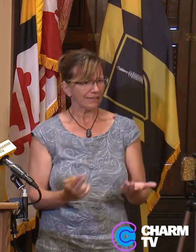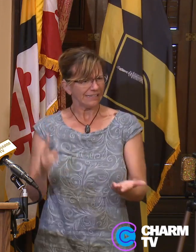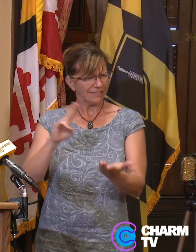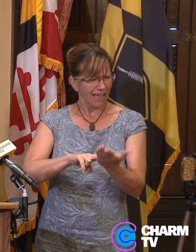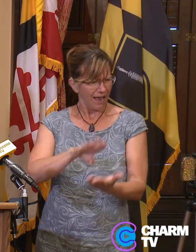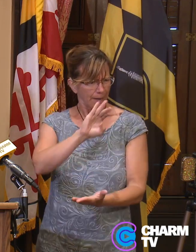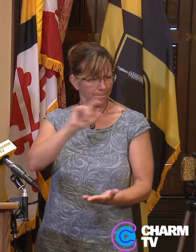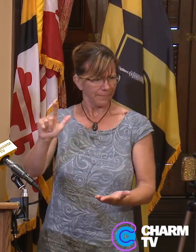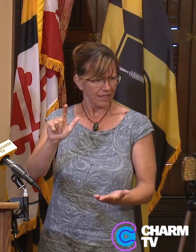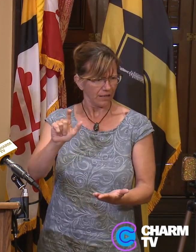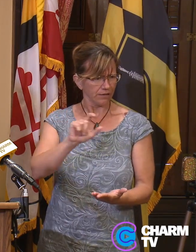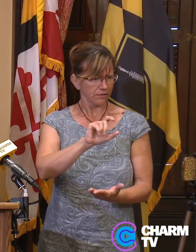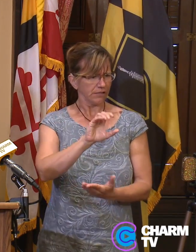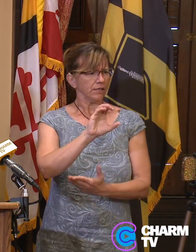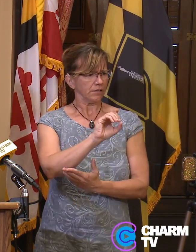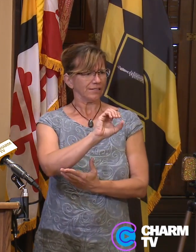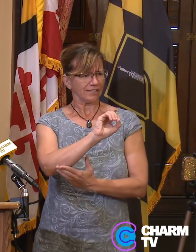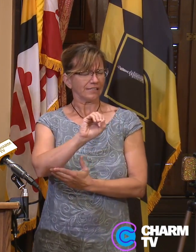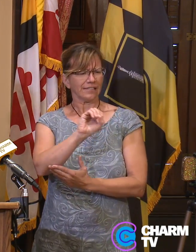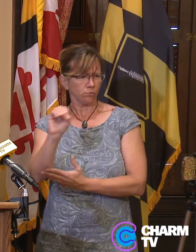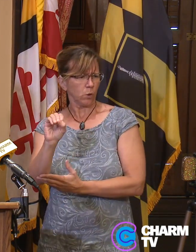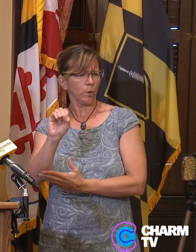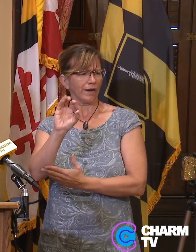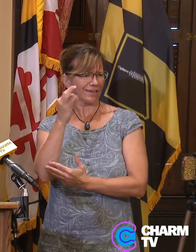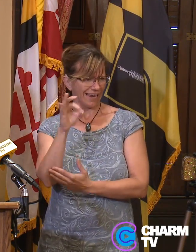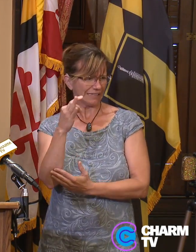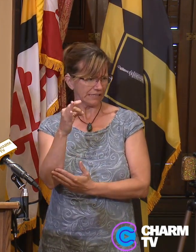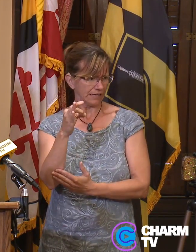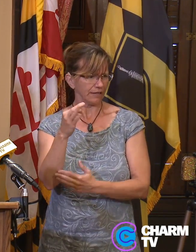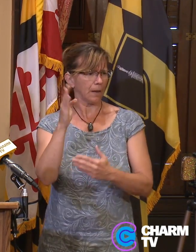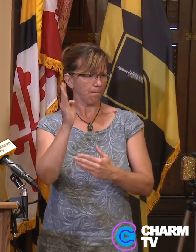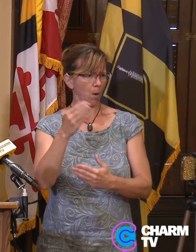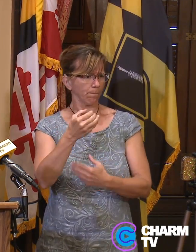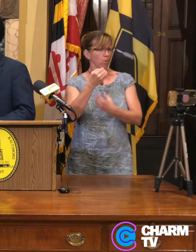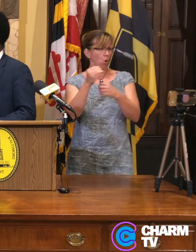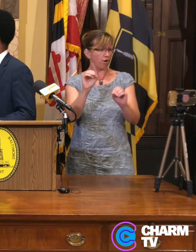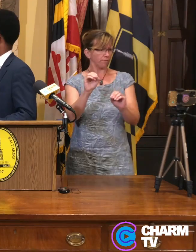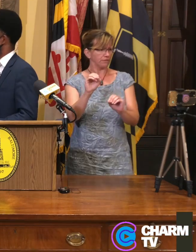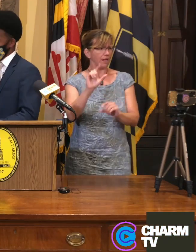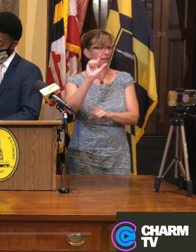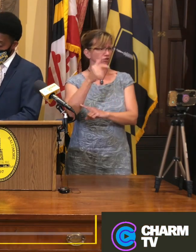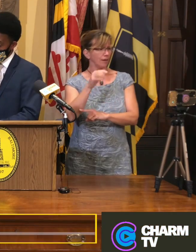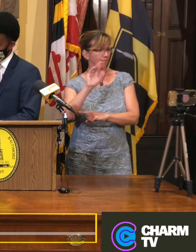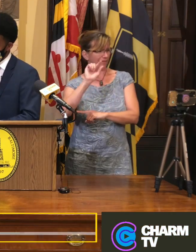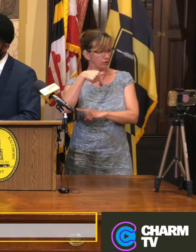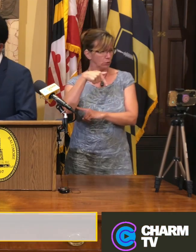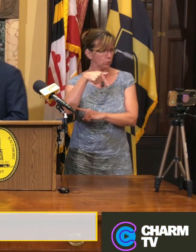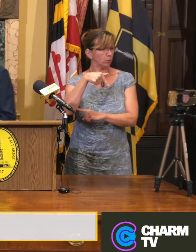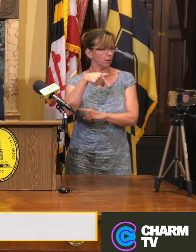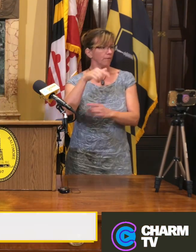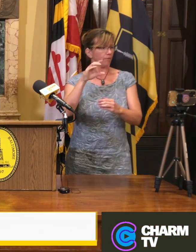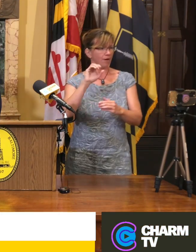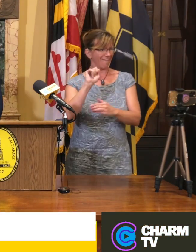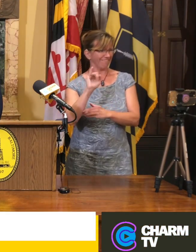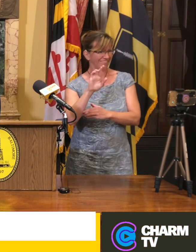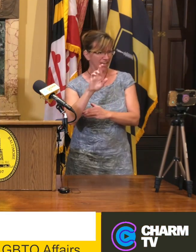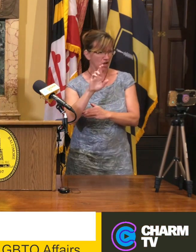21-0019, Baltimore Office of LGBTQ Affairs into law, and then I will turn it over to you, Mr.